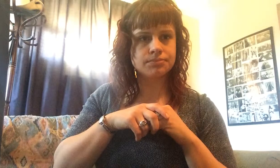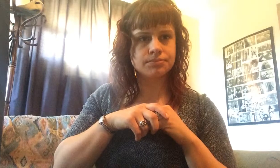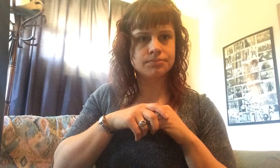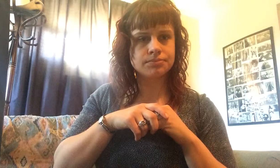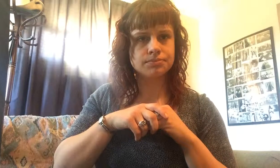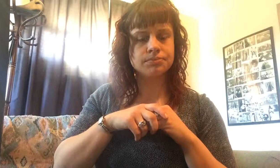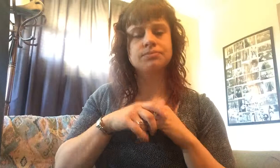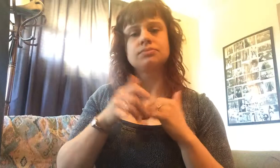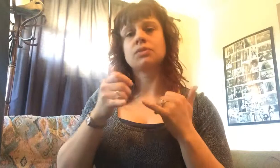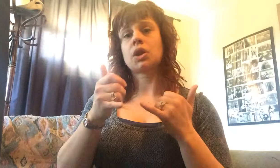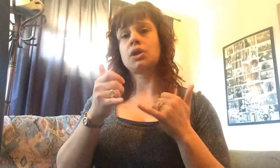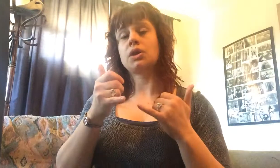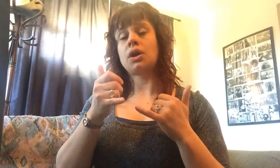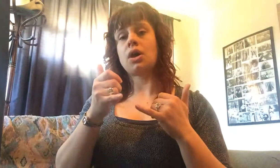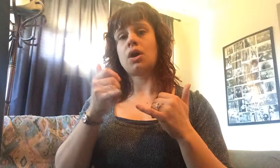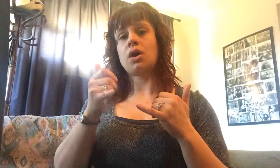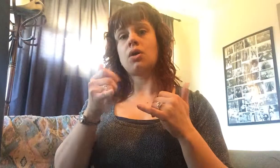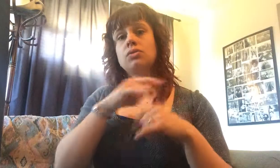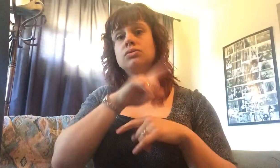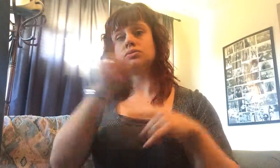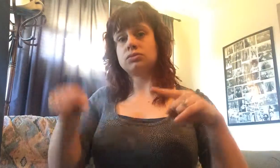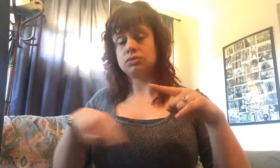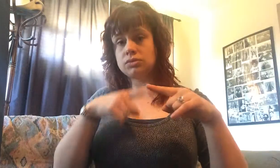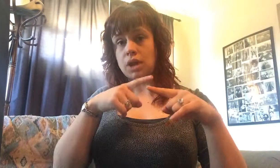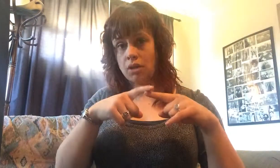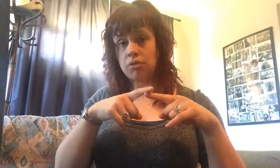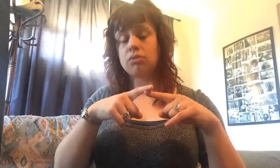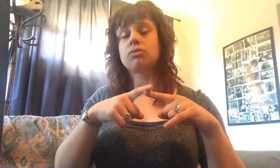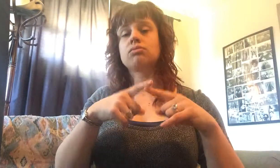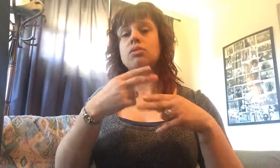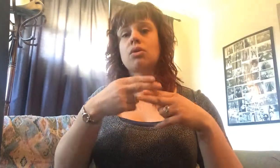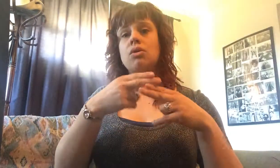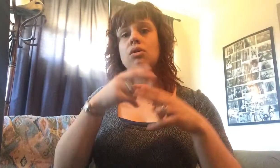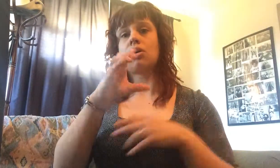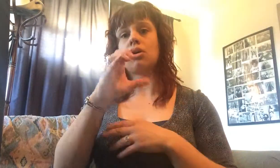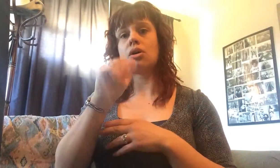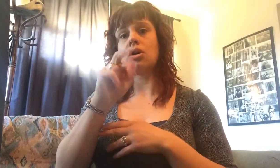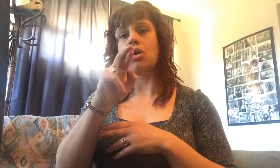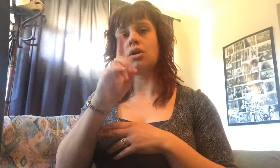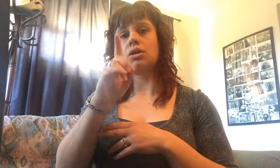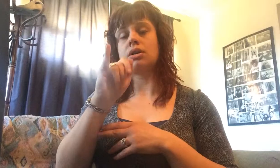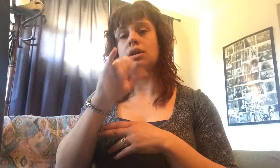cardiac cycle It is going to represent the joint diastole Then it is